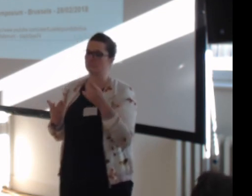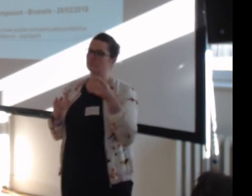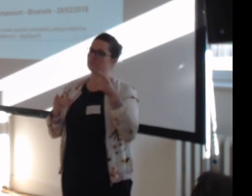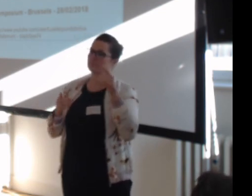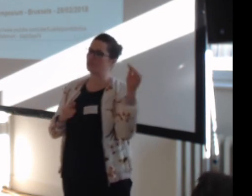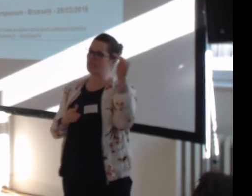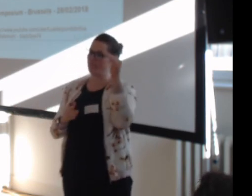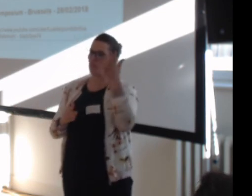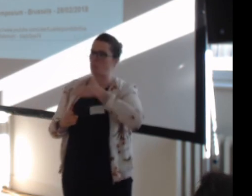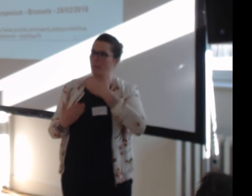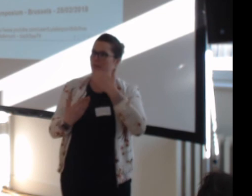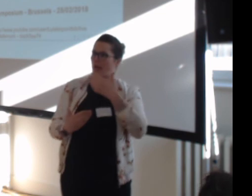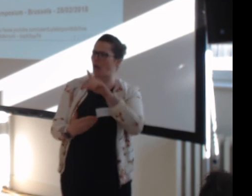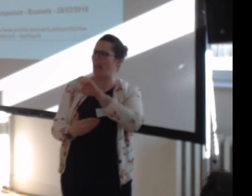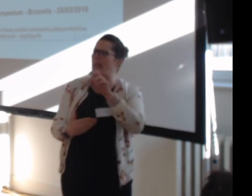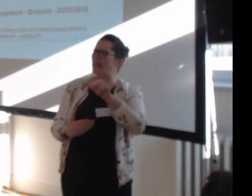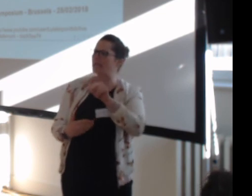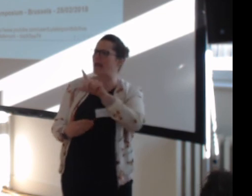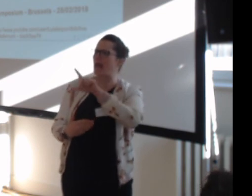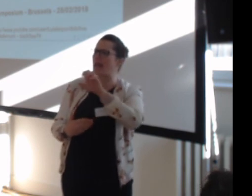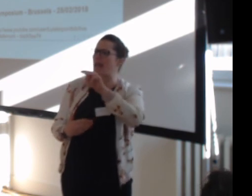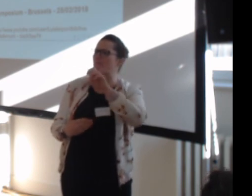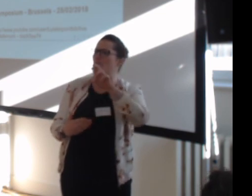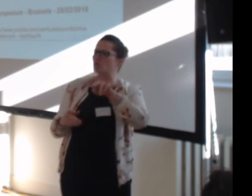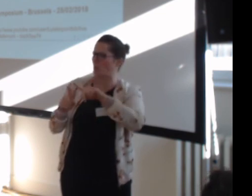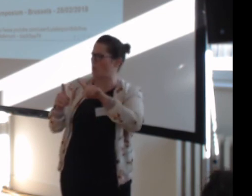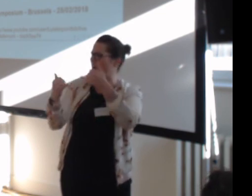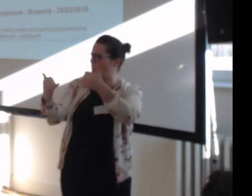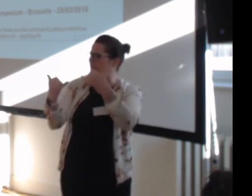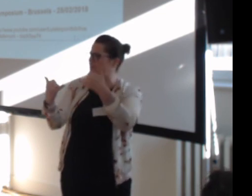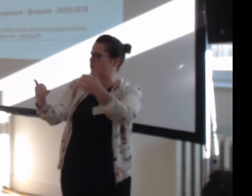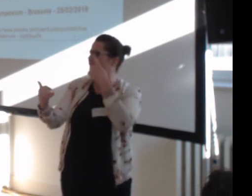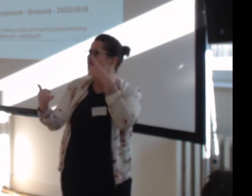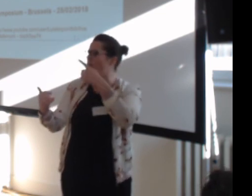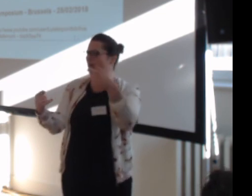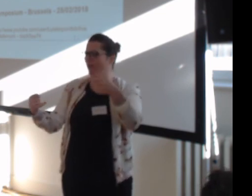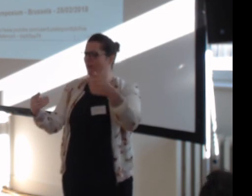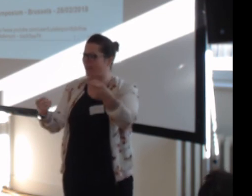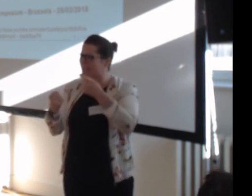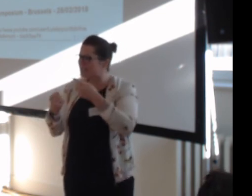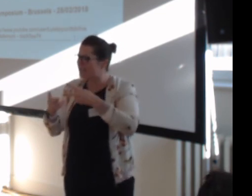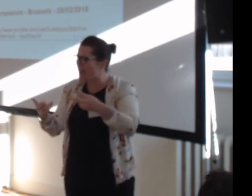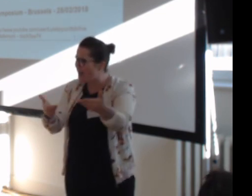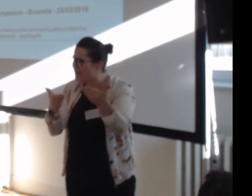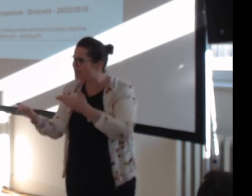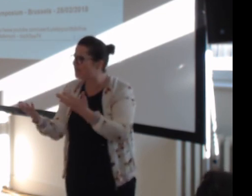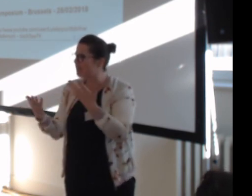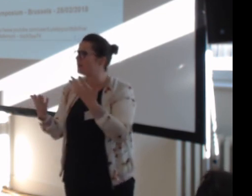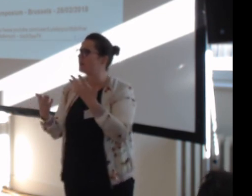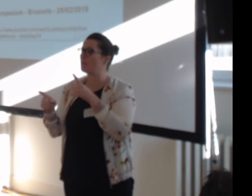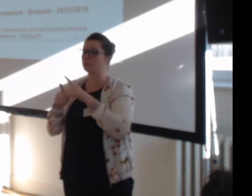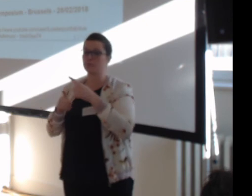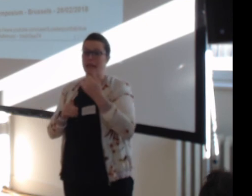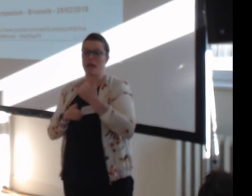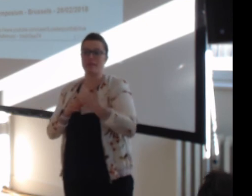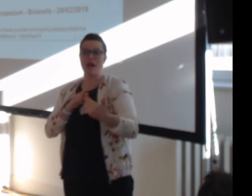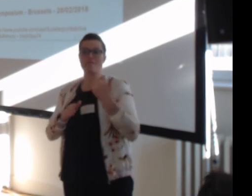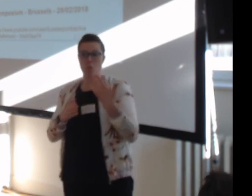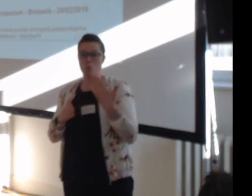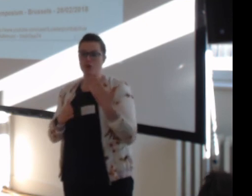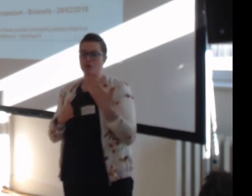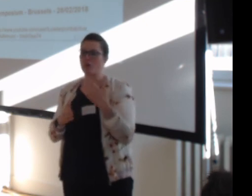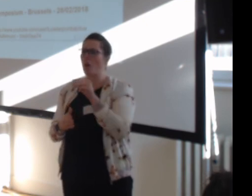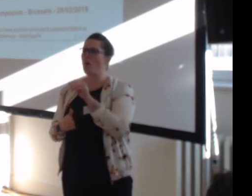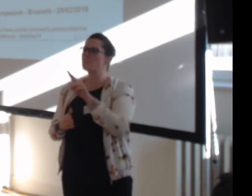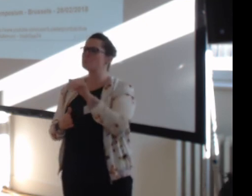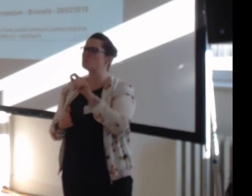Muntpunt, Leen Lekens, who is also in the audience, for her hospitality today and the days before when